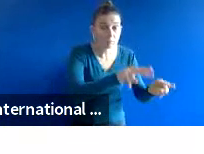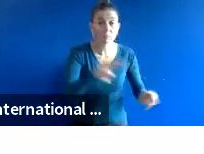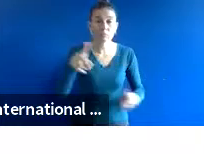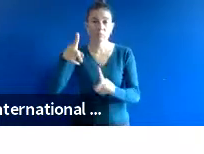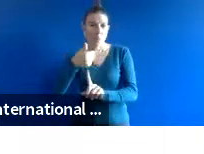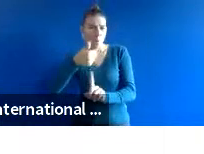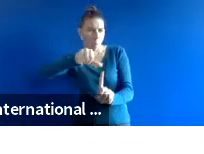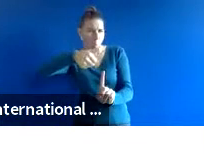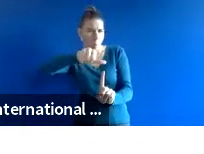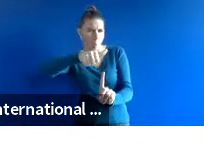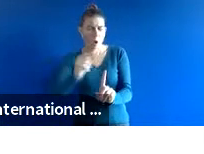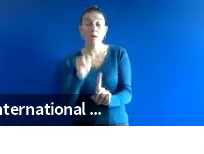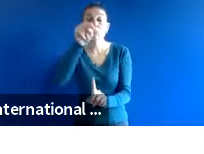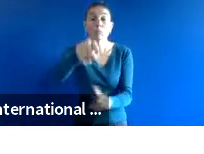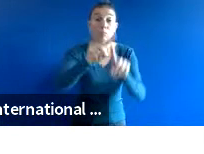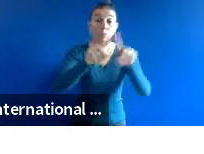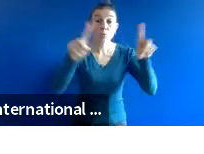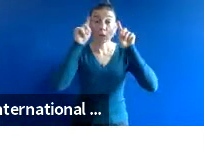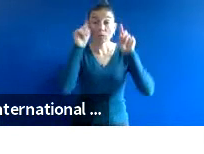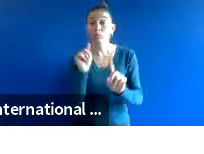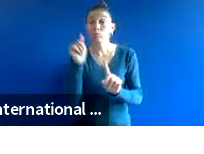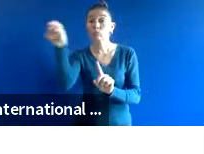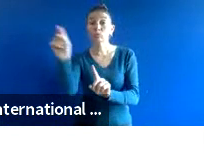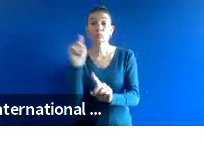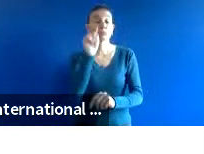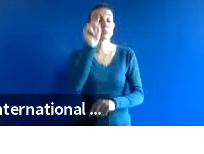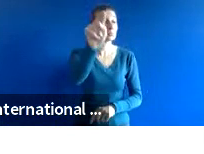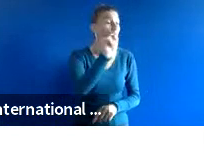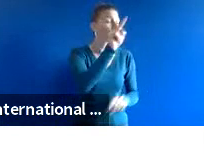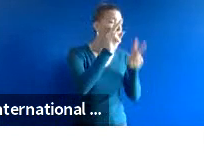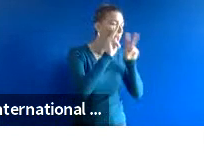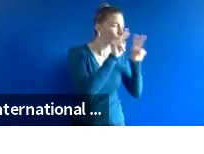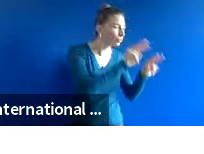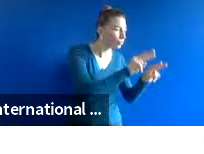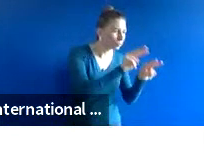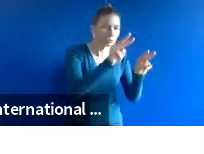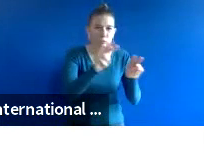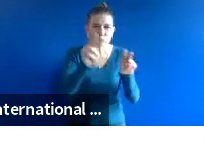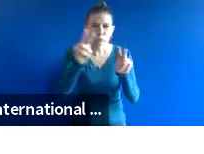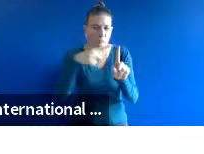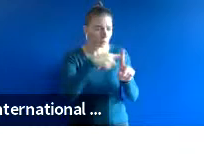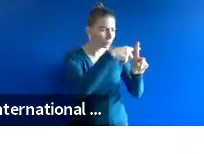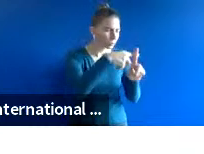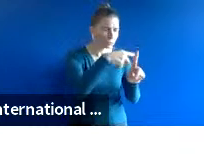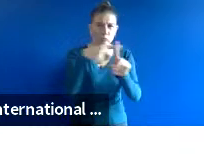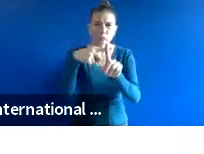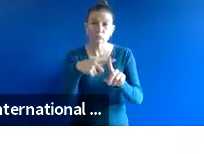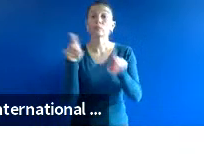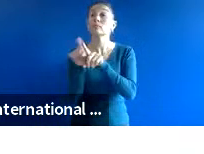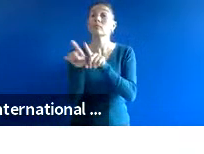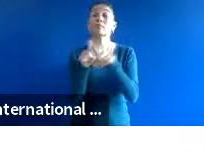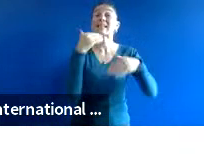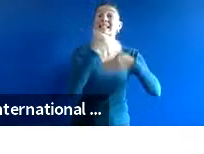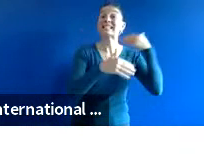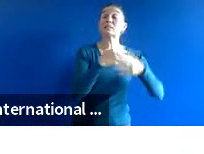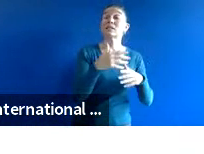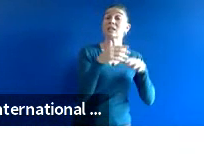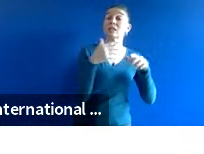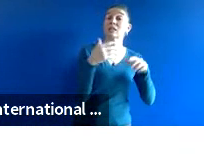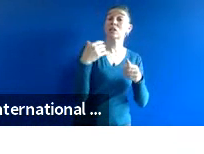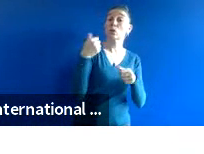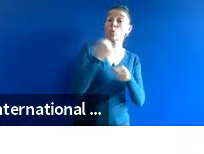different universities in the country. And they actively engage also with the disability officers based in